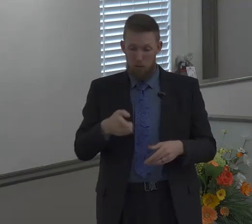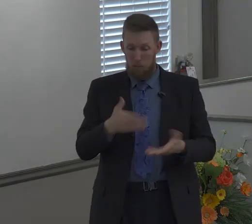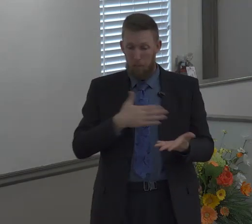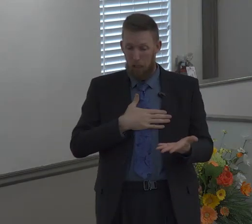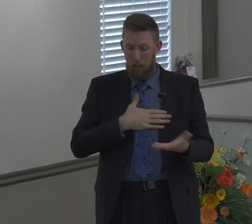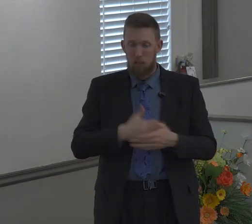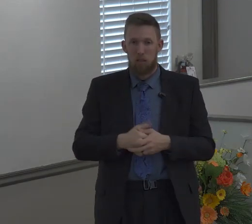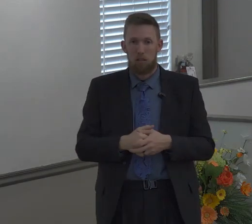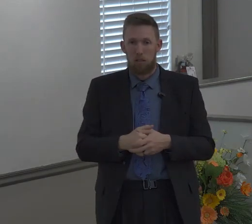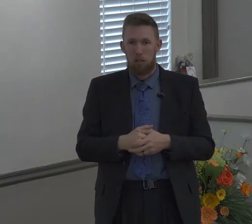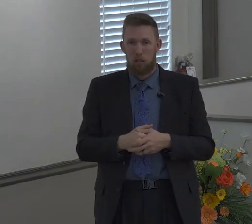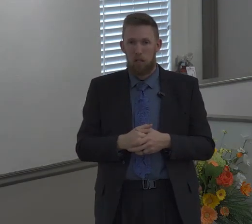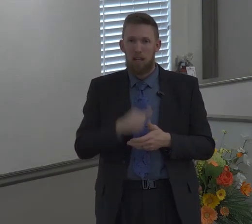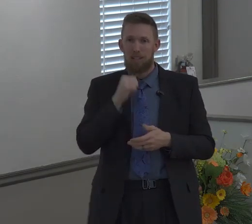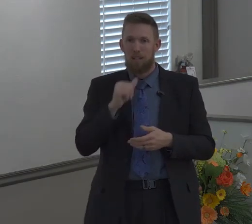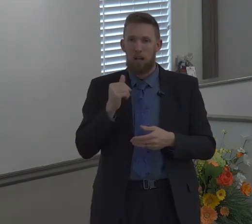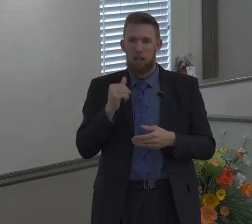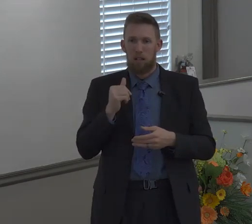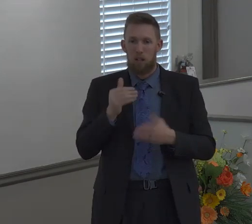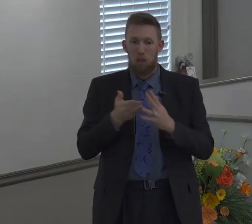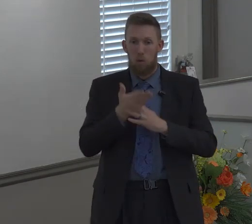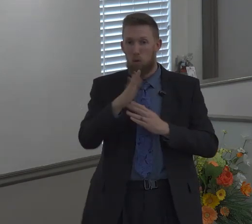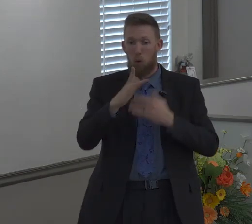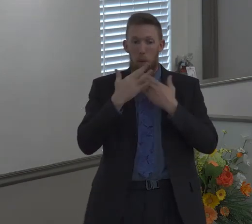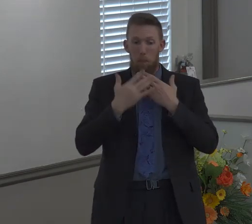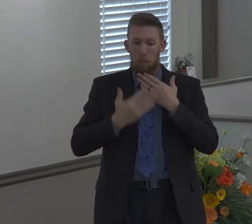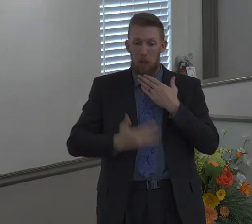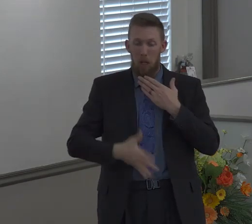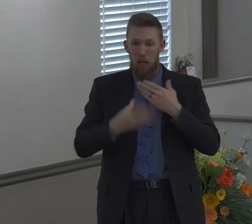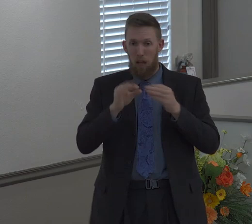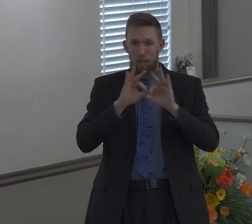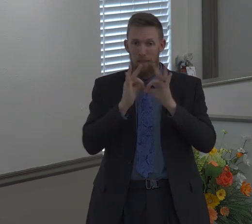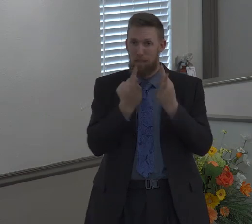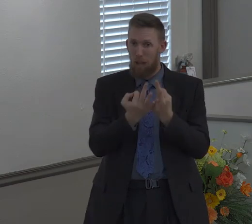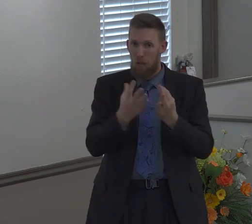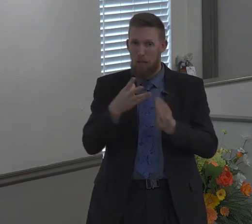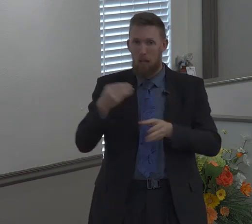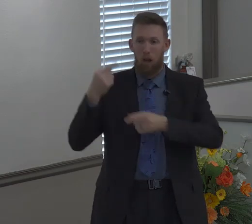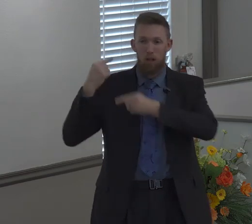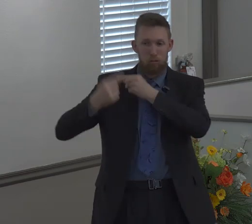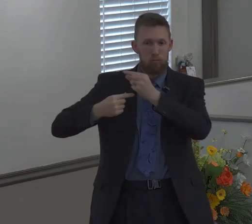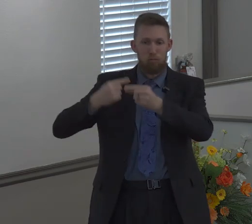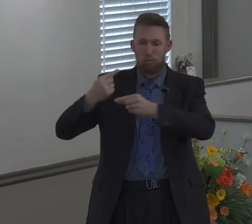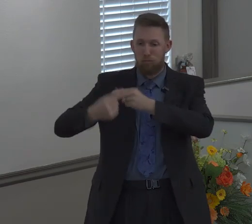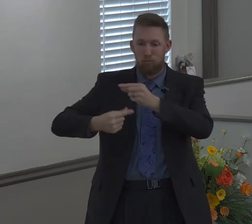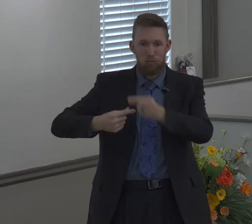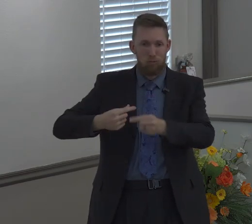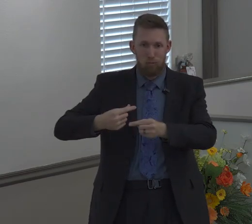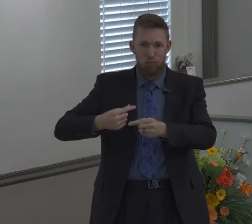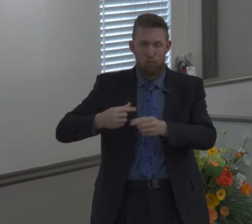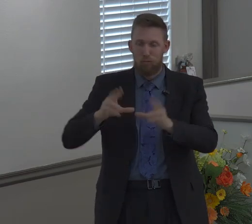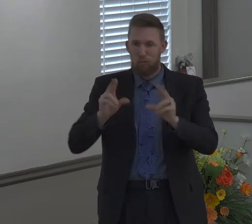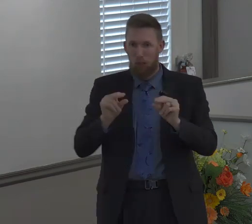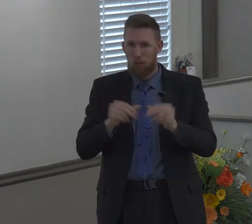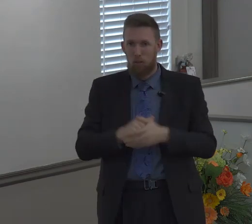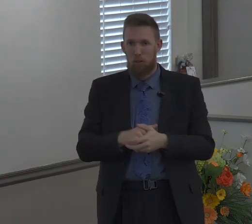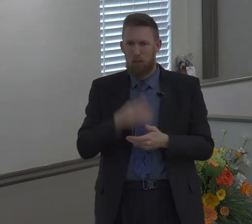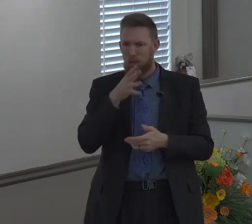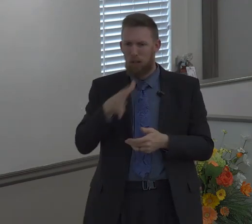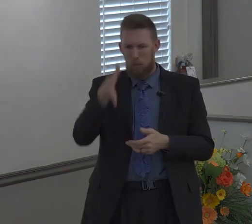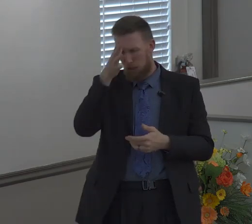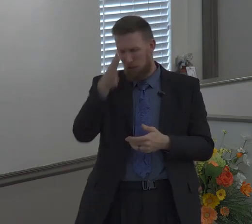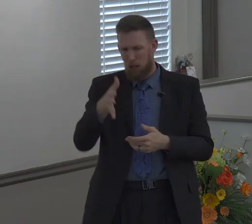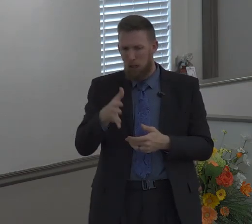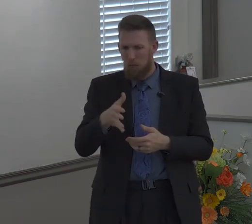It doesn't come to you through the bloodline of your family. It doesn't become yours because mom was saved, dad was